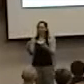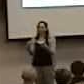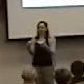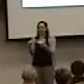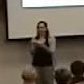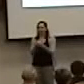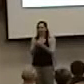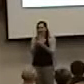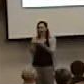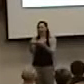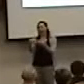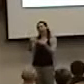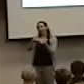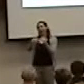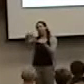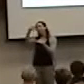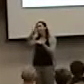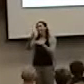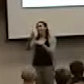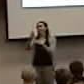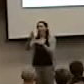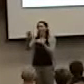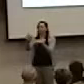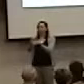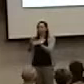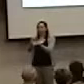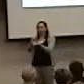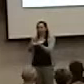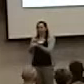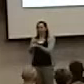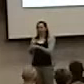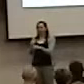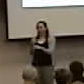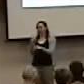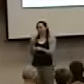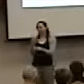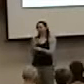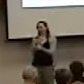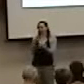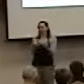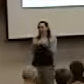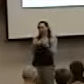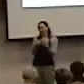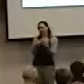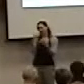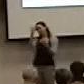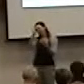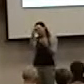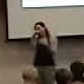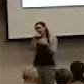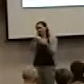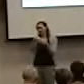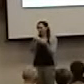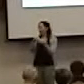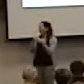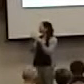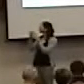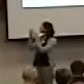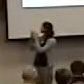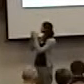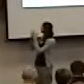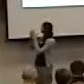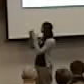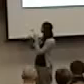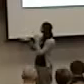our world operates. Each of us have some areas of ignorance in each one of these ones that I've noted up here in